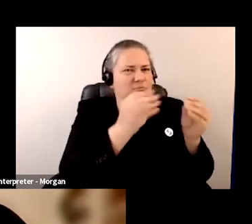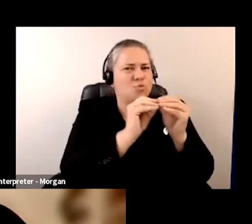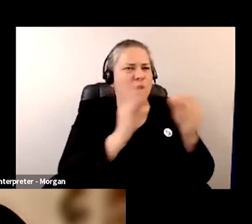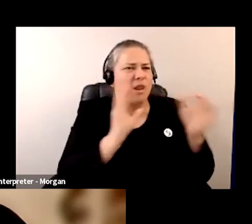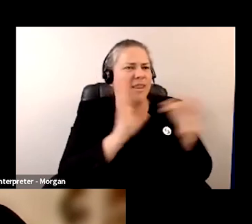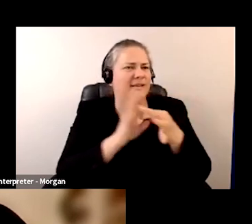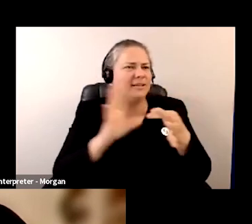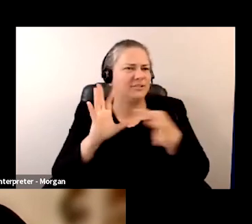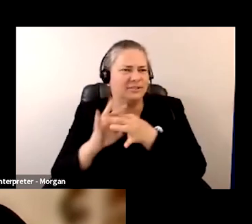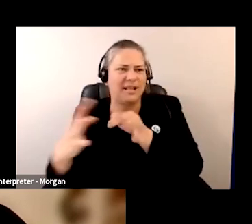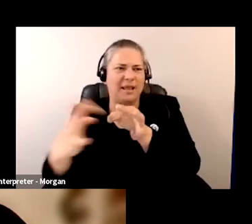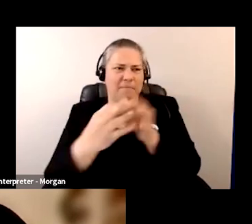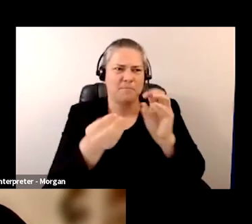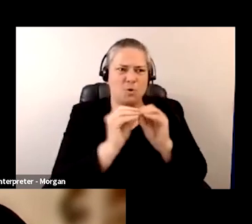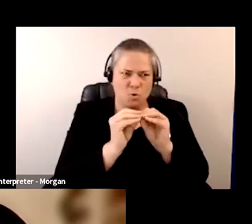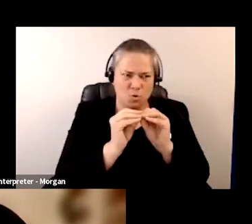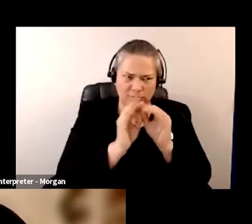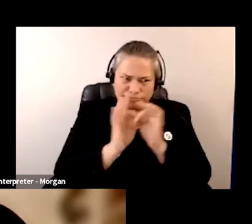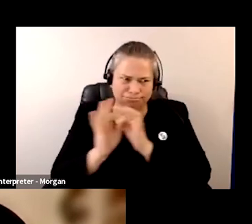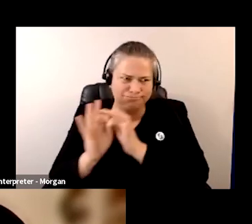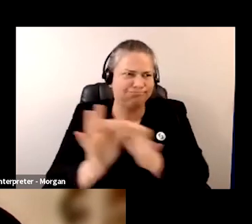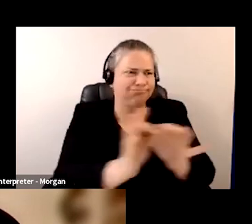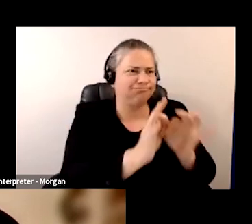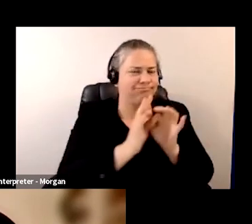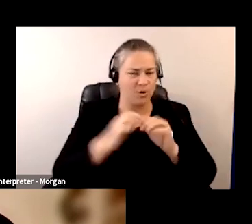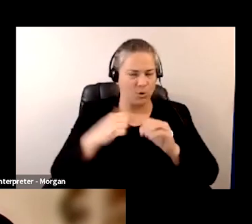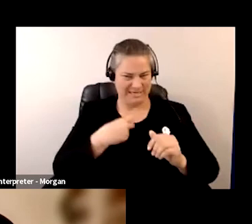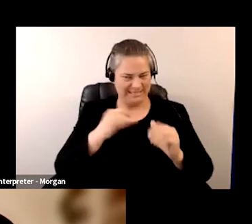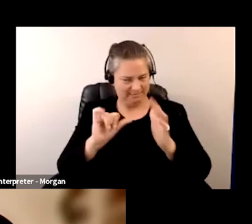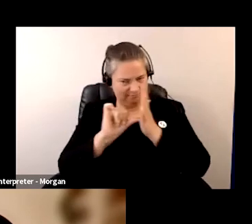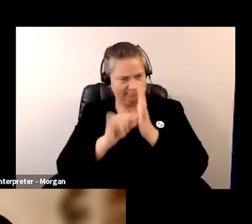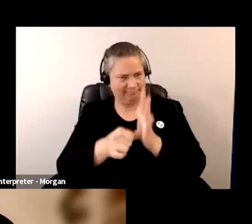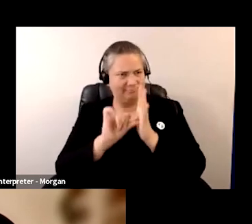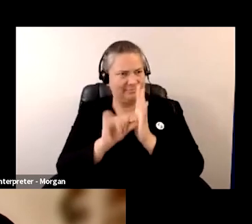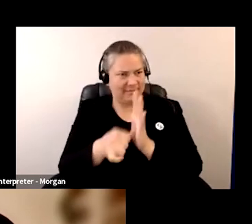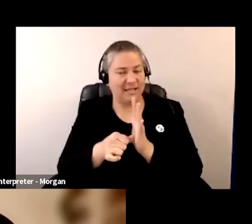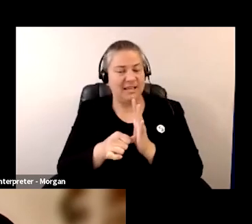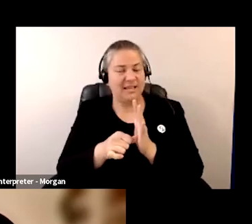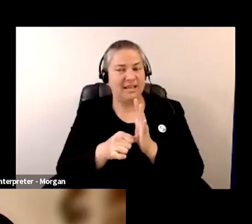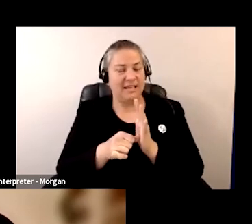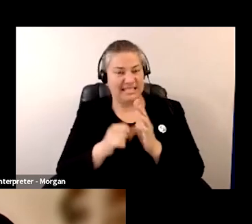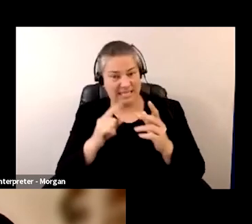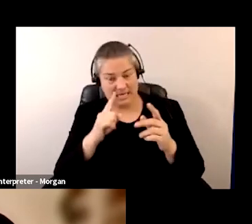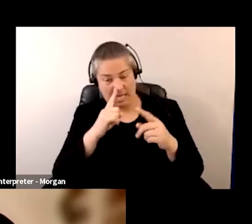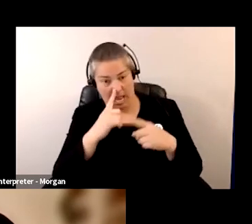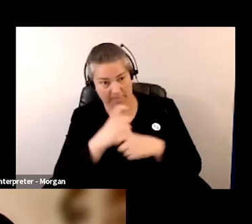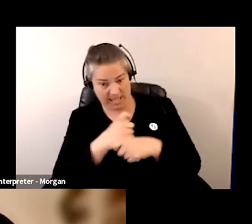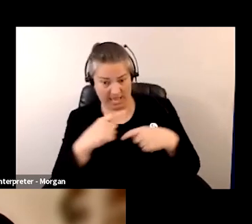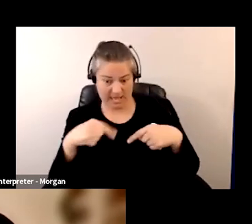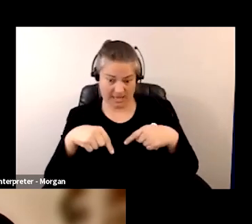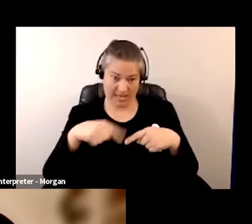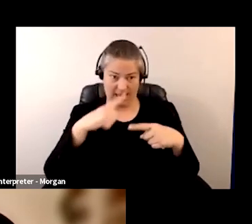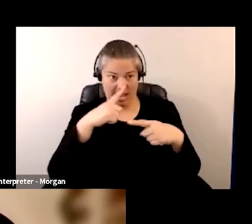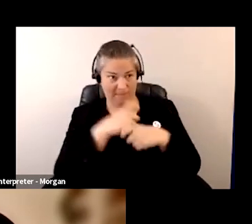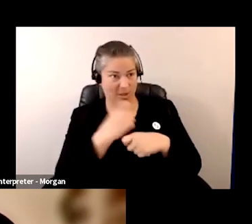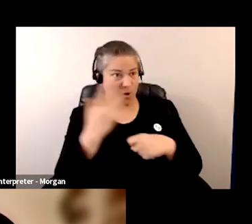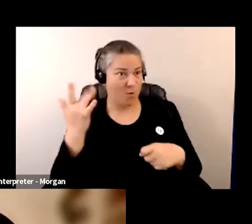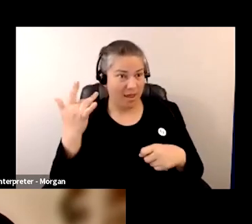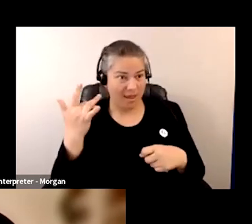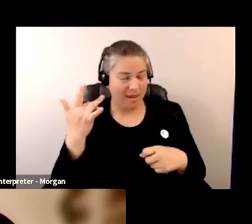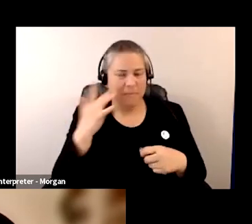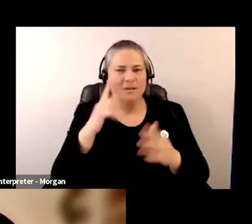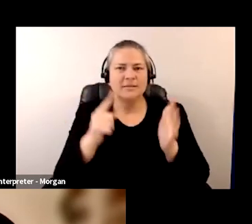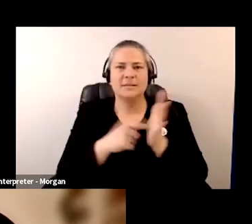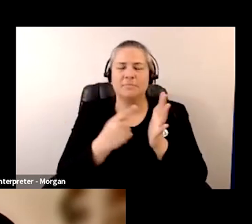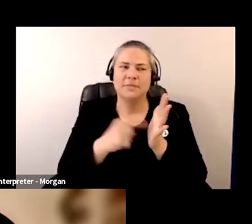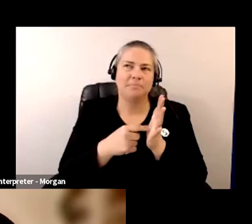think we mentioned, and this is complicated in a lot of ways. One of the ways it's complicated is that sometimes you write